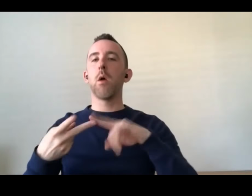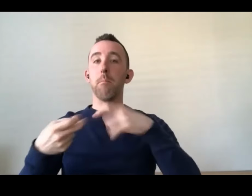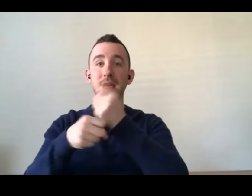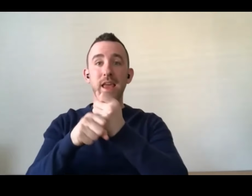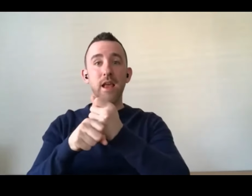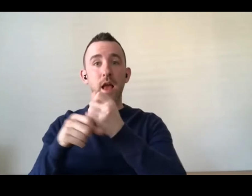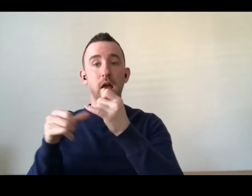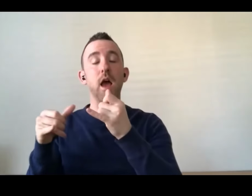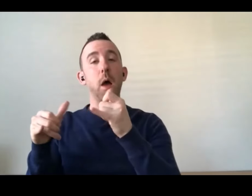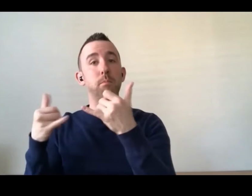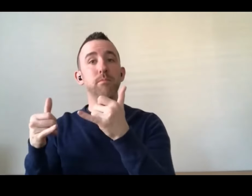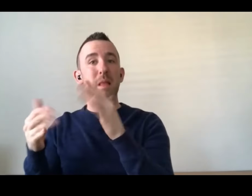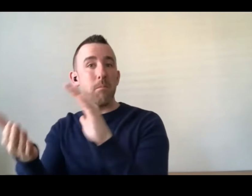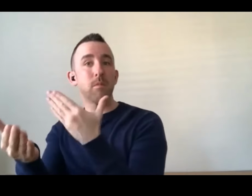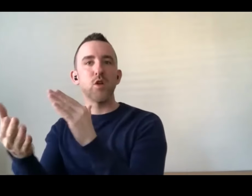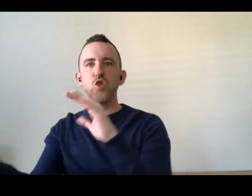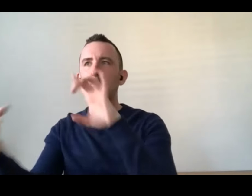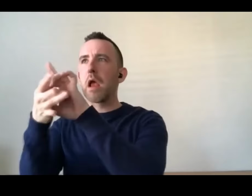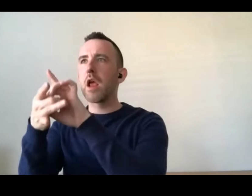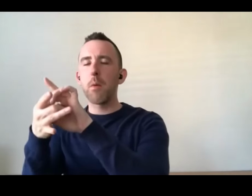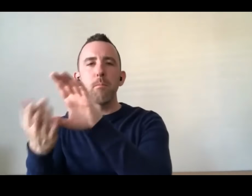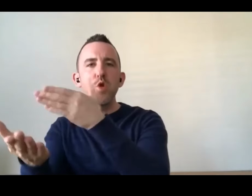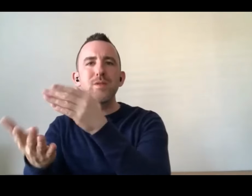help an Alzheimer's patient reconnect with music therapy.